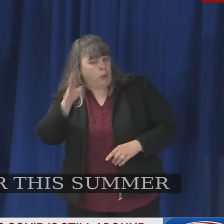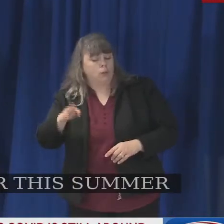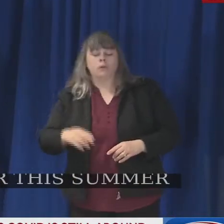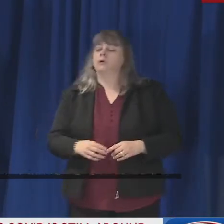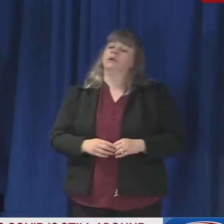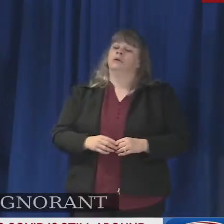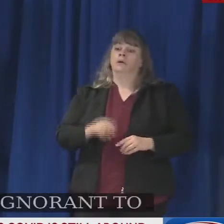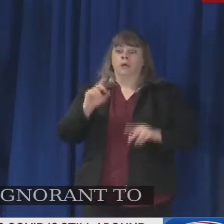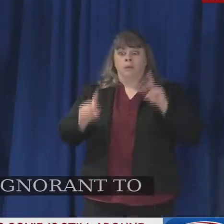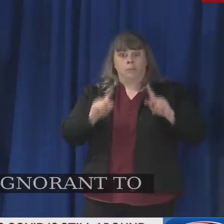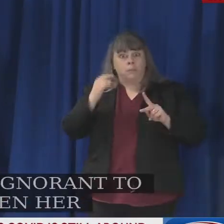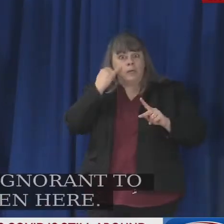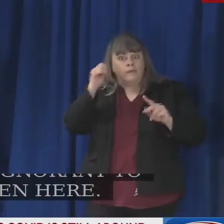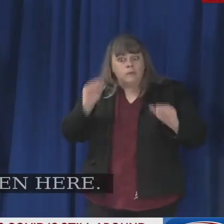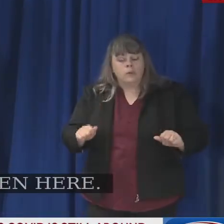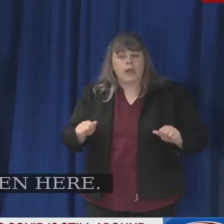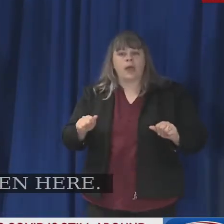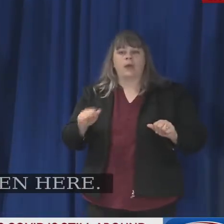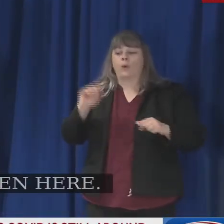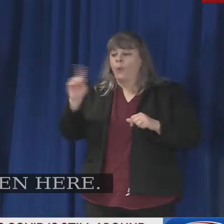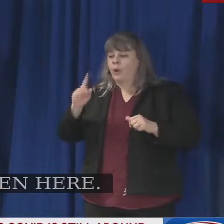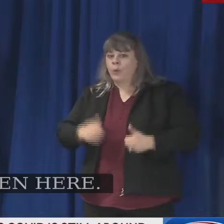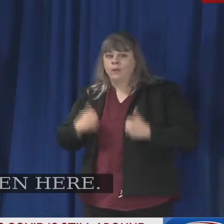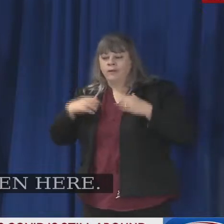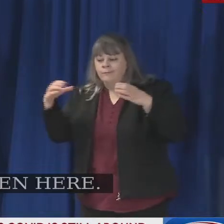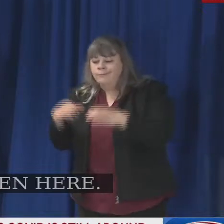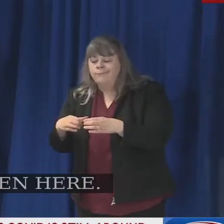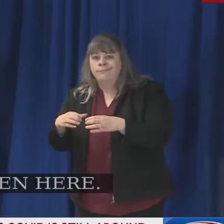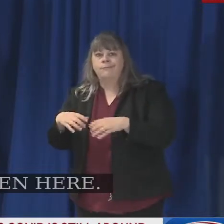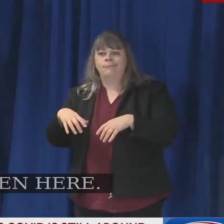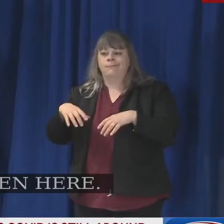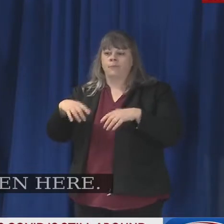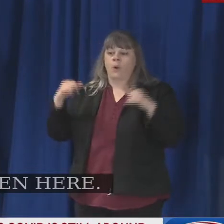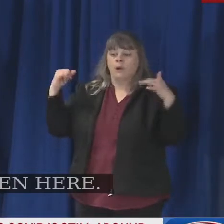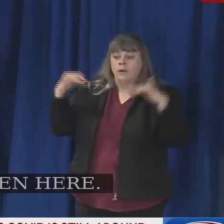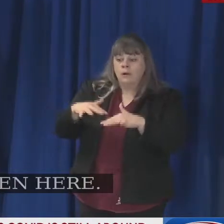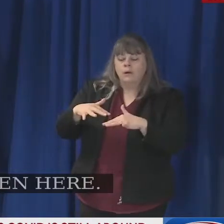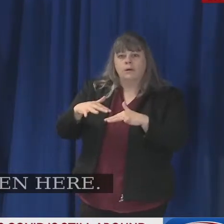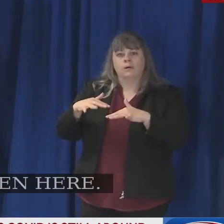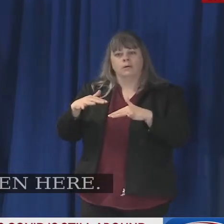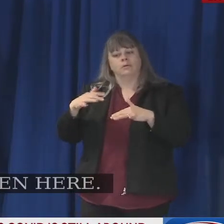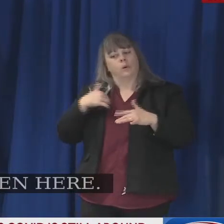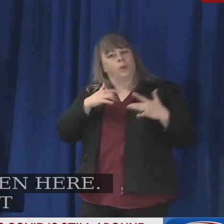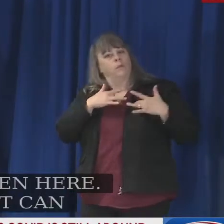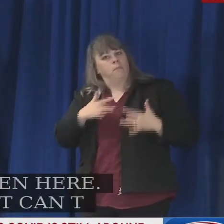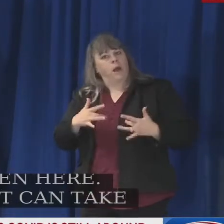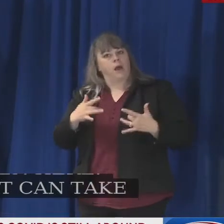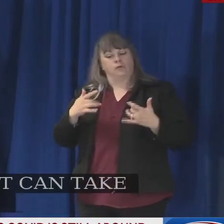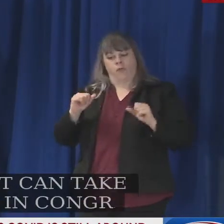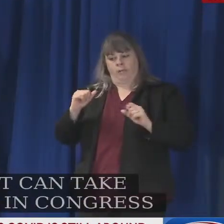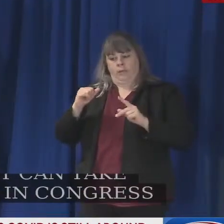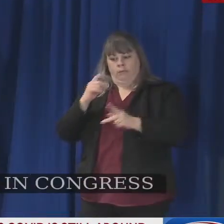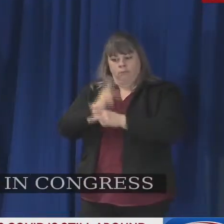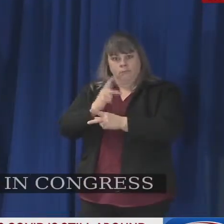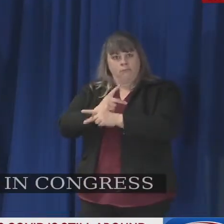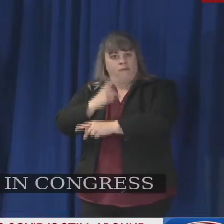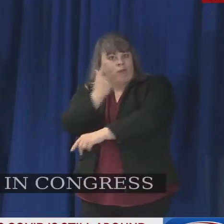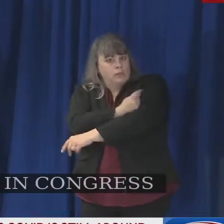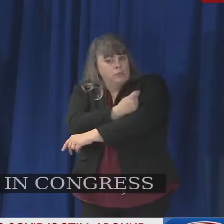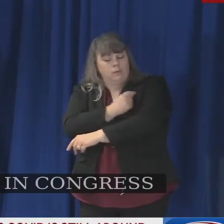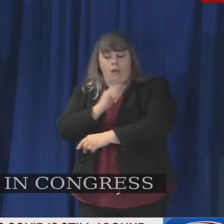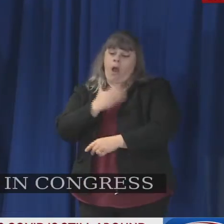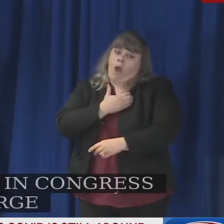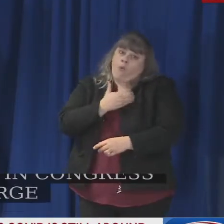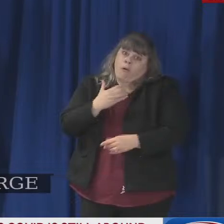take extra precautions in congregate settings or settings where, of large gatherings, we tend to do so. We tend to make sure that we're vaccinated. We have a fairly